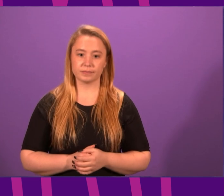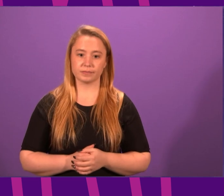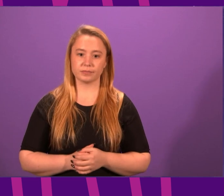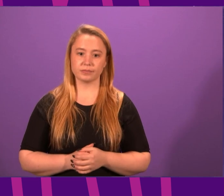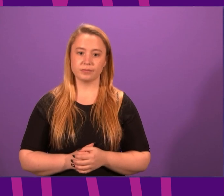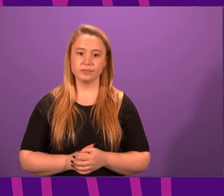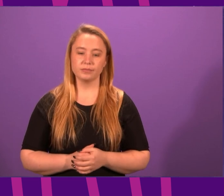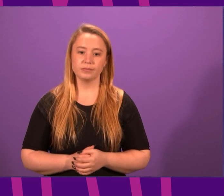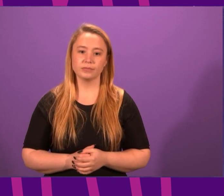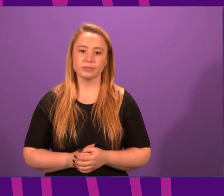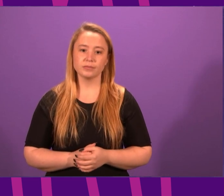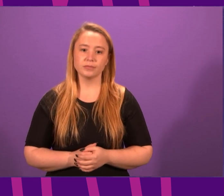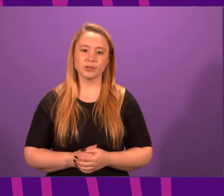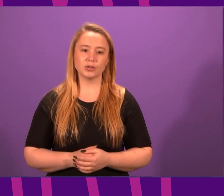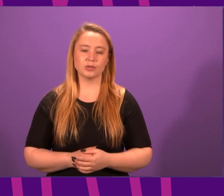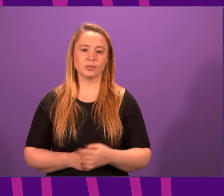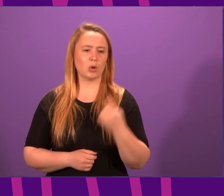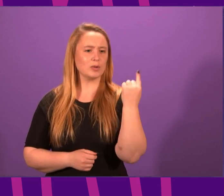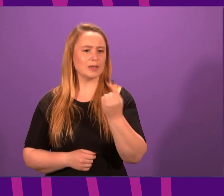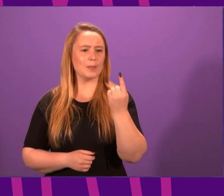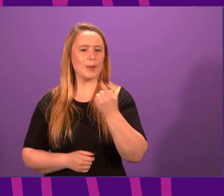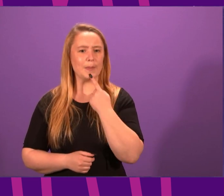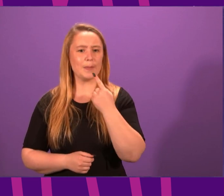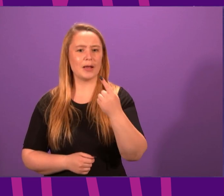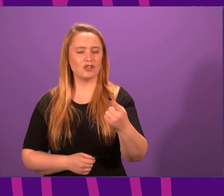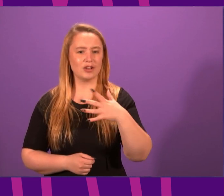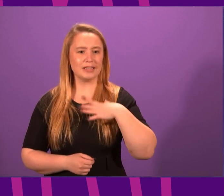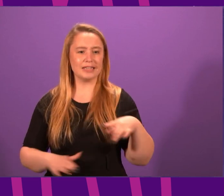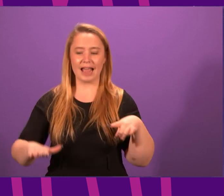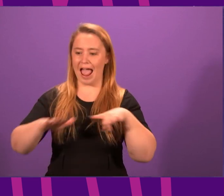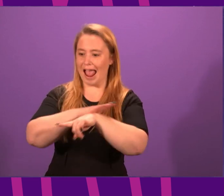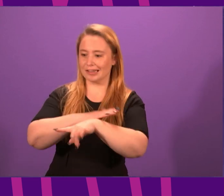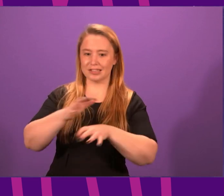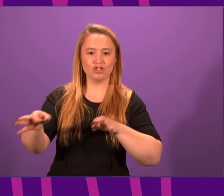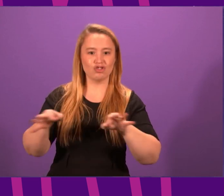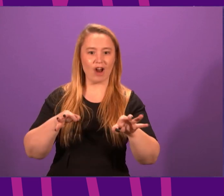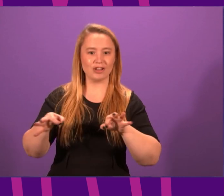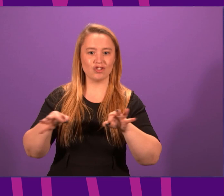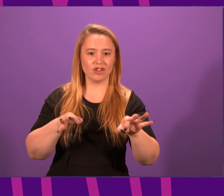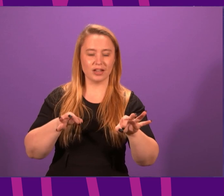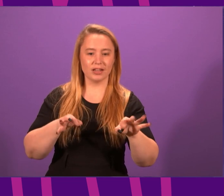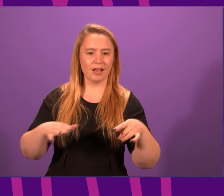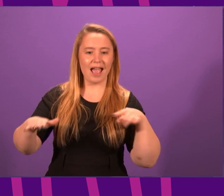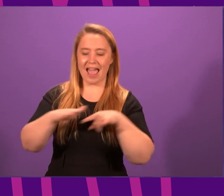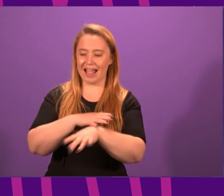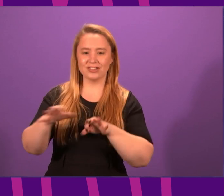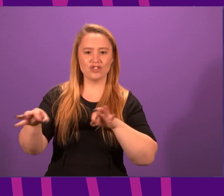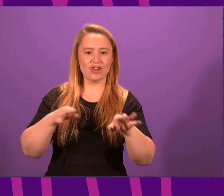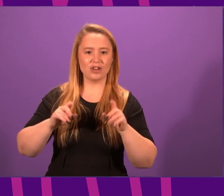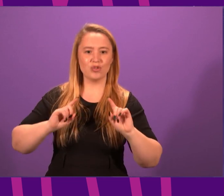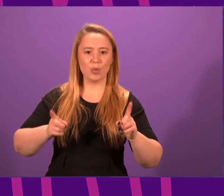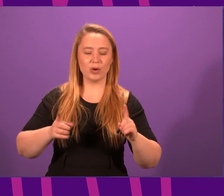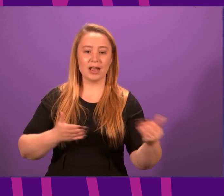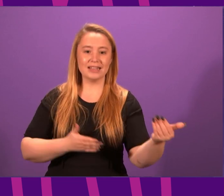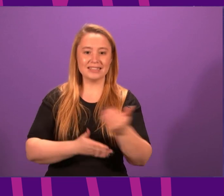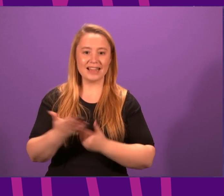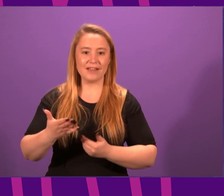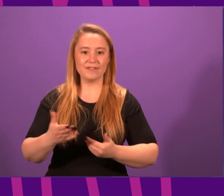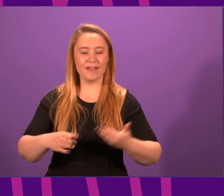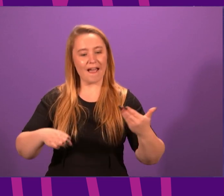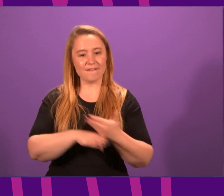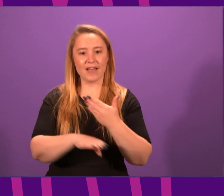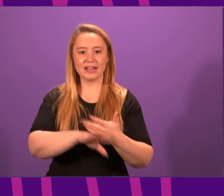all hoping, somebody mentioned earlier the need for an exit strategy. The exit strategy is a safe and effective